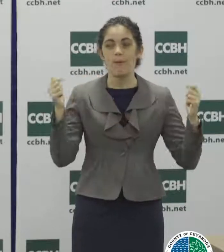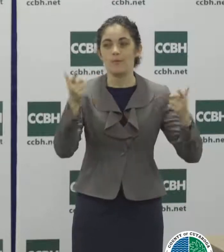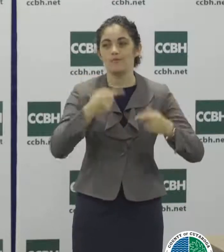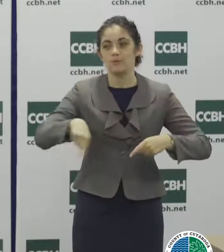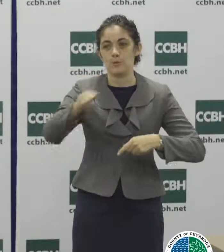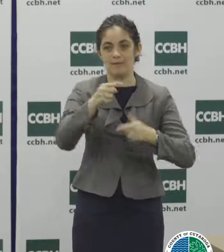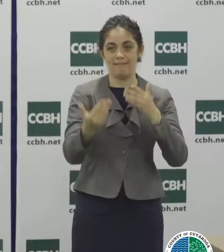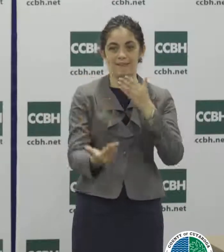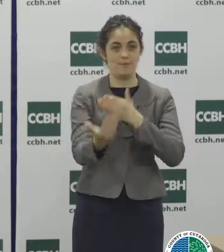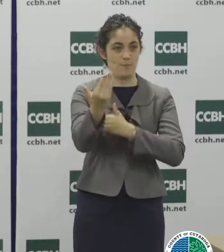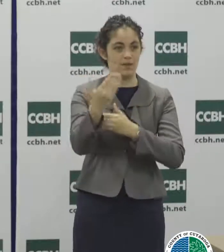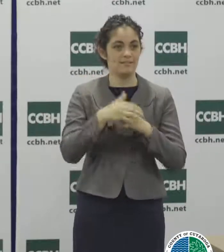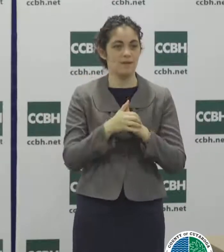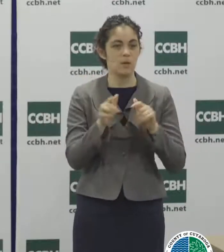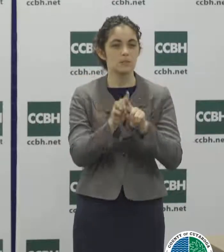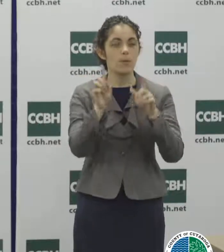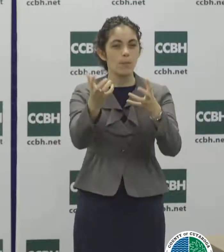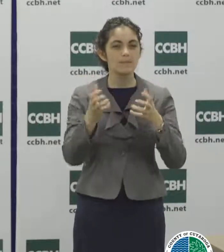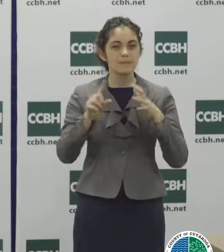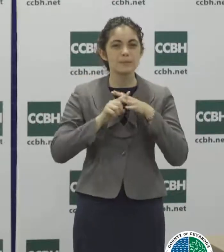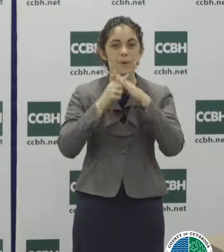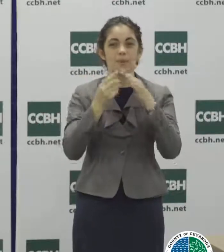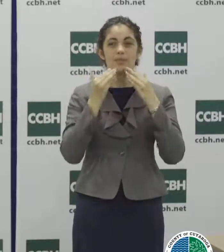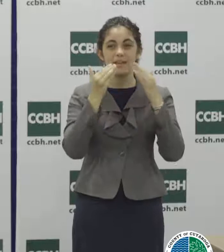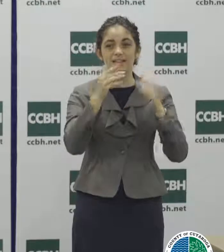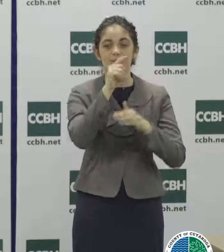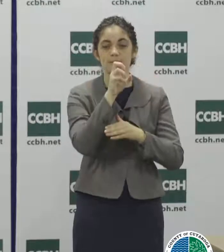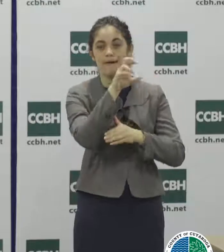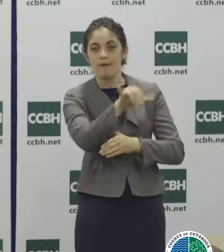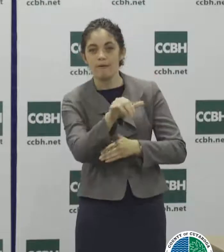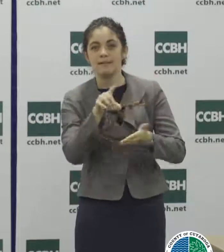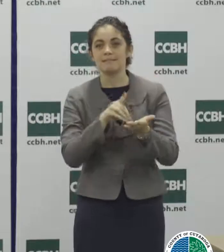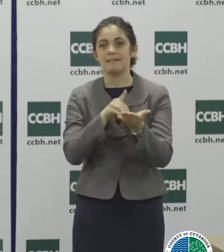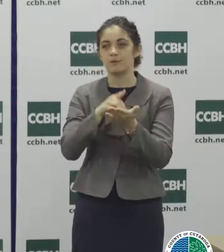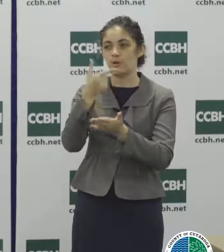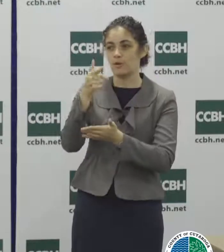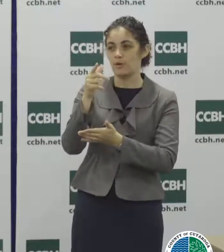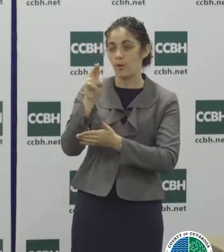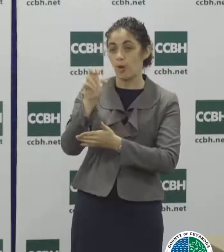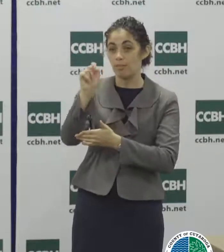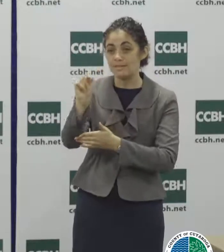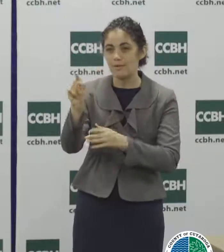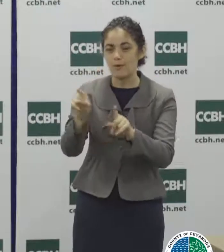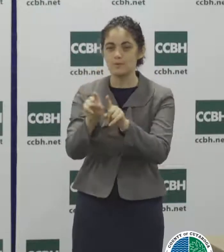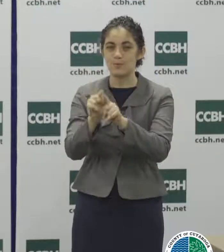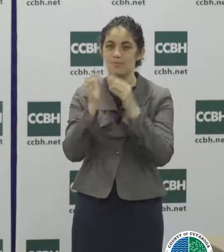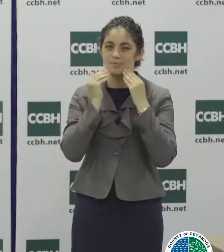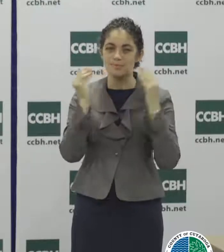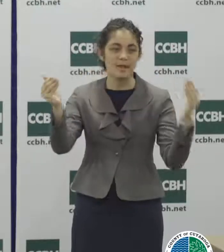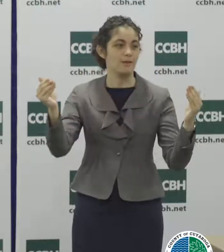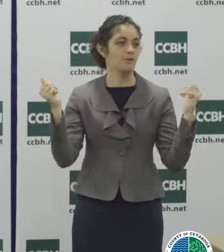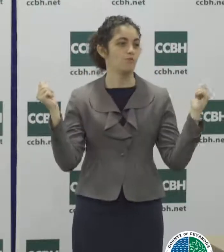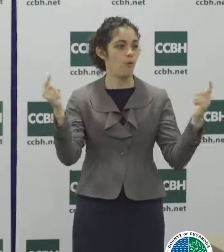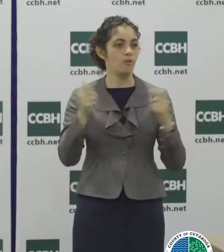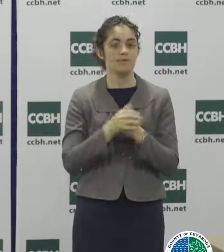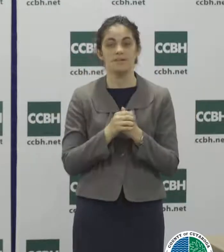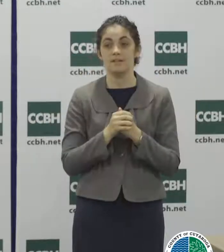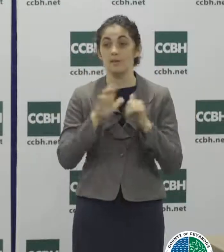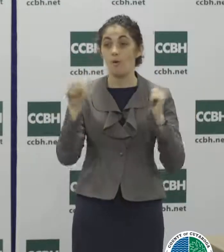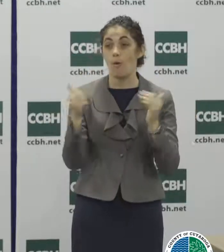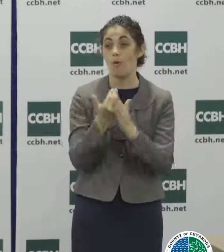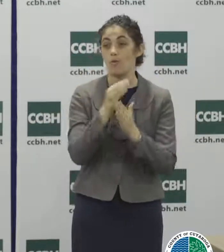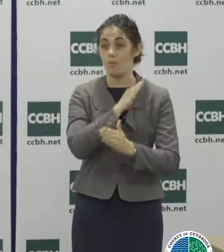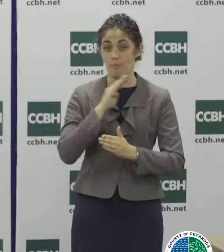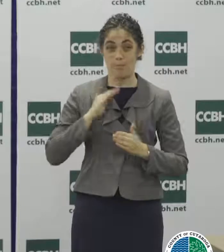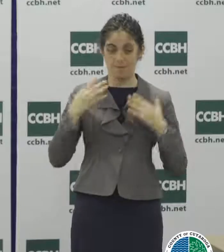you. As I always like to start, I want to thank Terry Allen and Dr. Heidi Gullett and the entire Board of